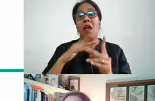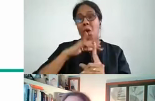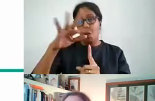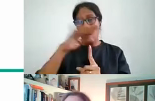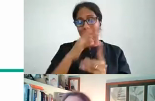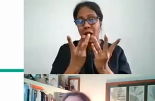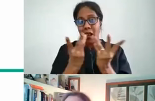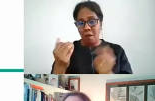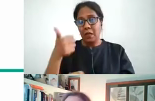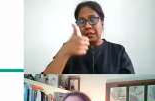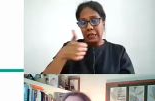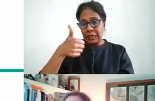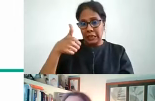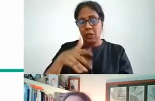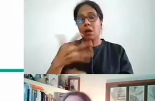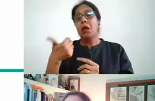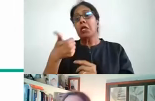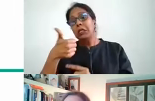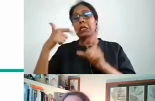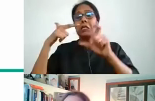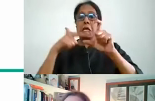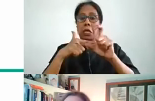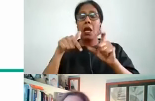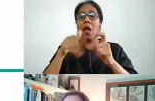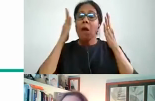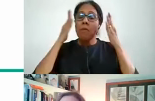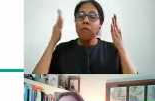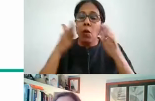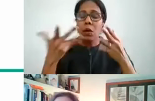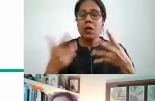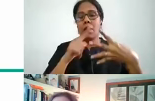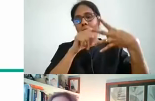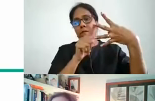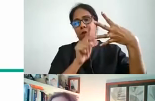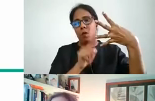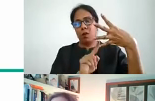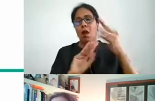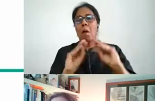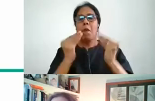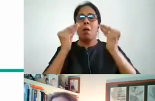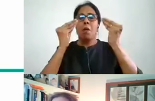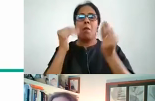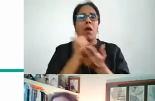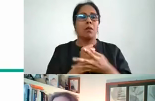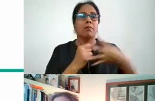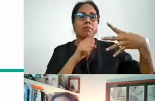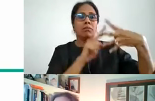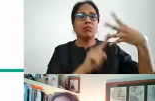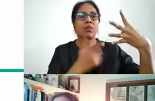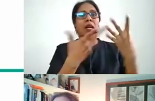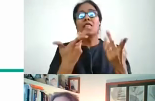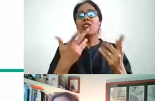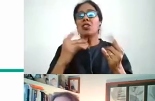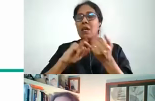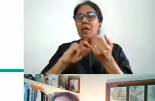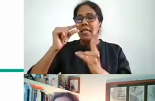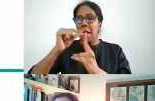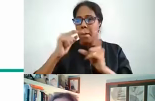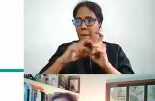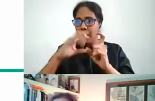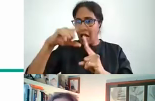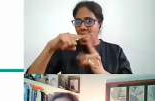6E focused on four main areas of improvement. The first is spectral efficiency and area throughput. The second